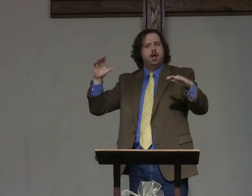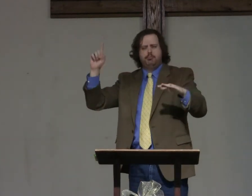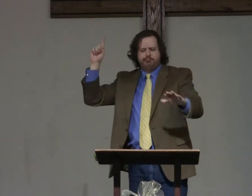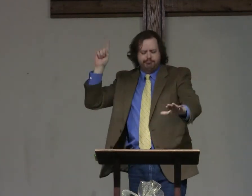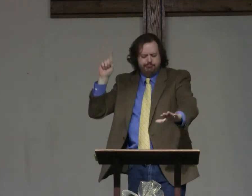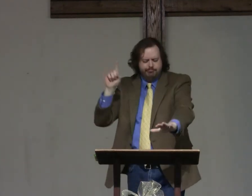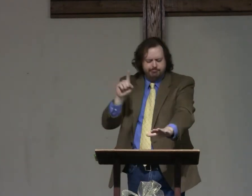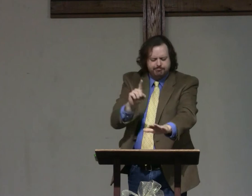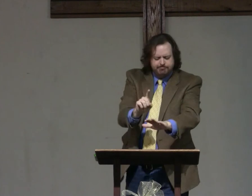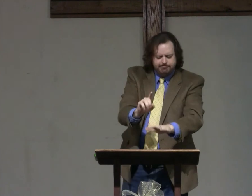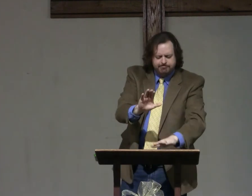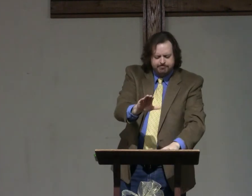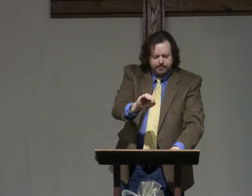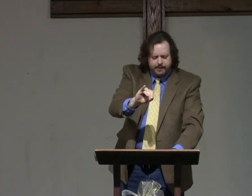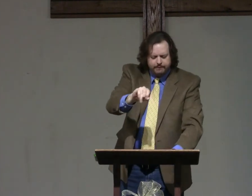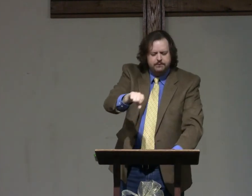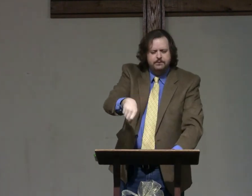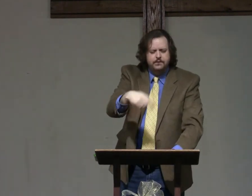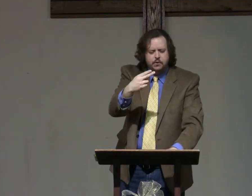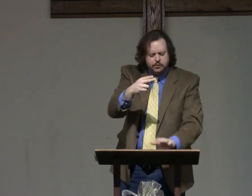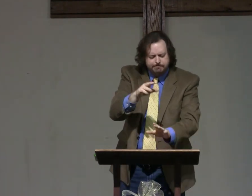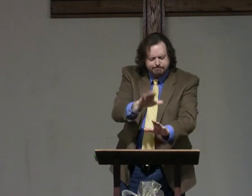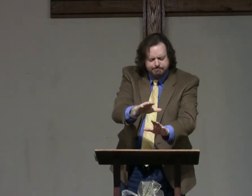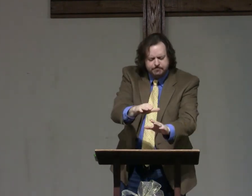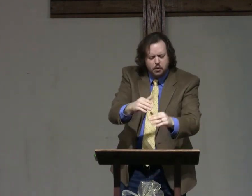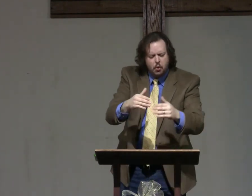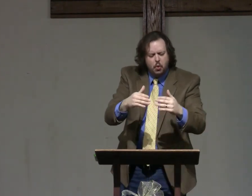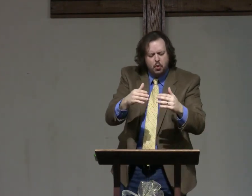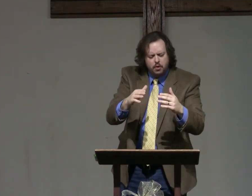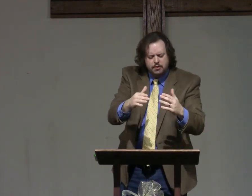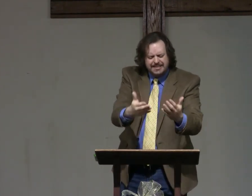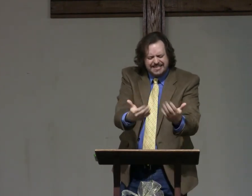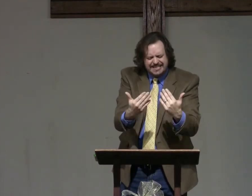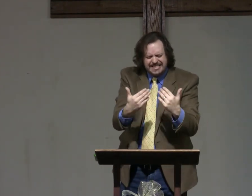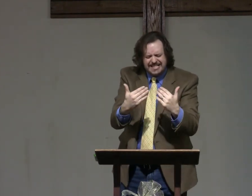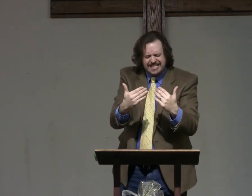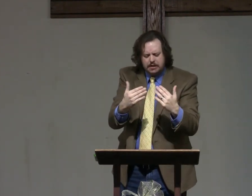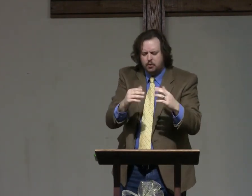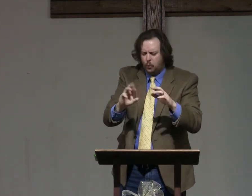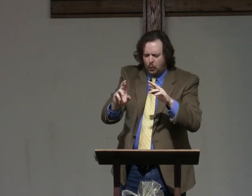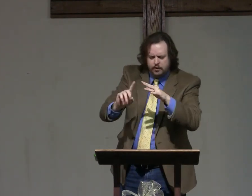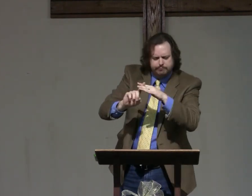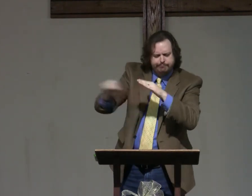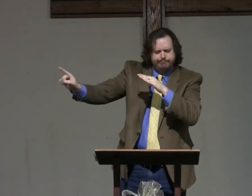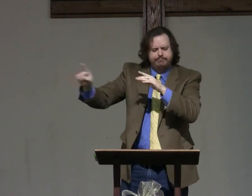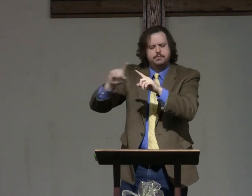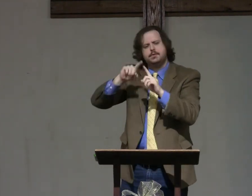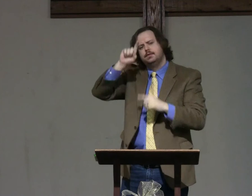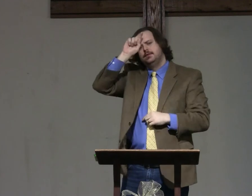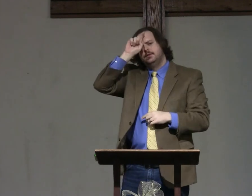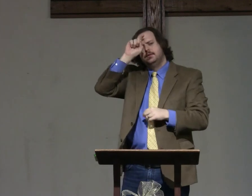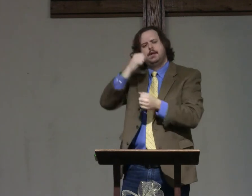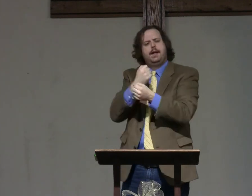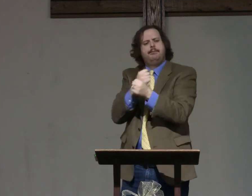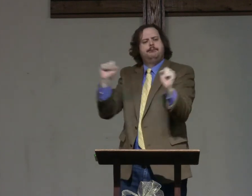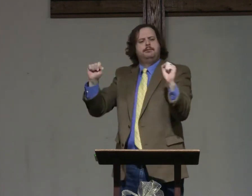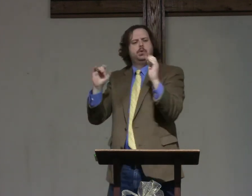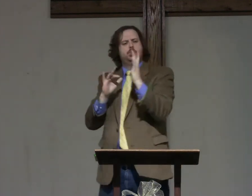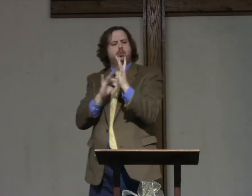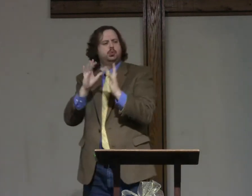the boys under the age of two." But the angel came to Joseph and Mary and said, go